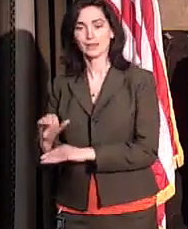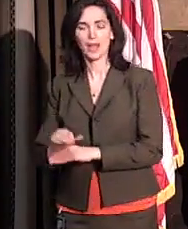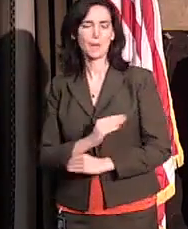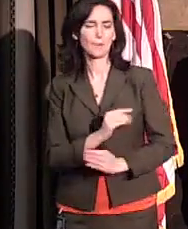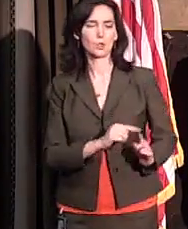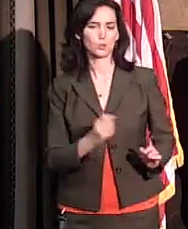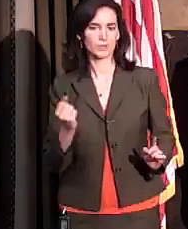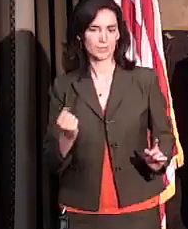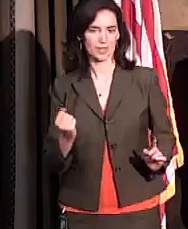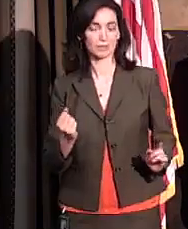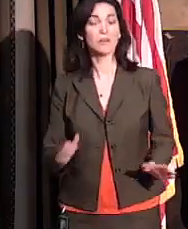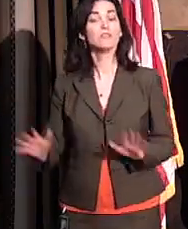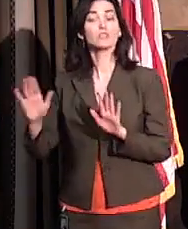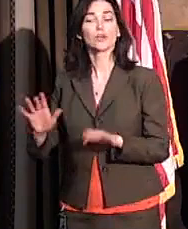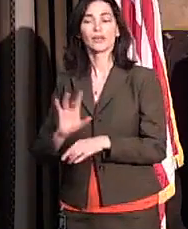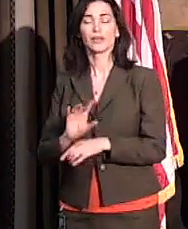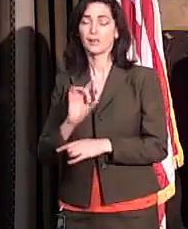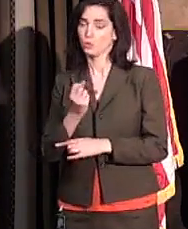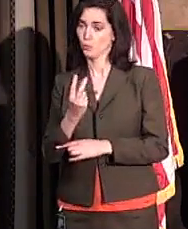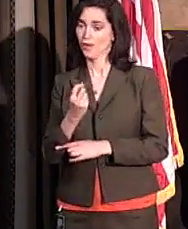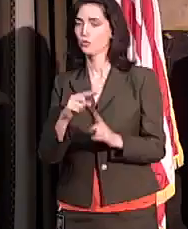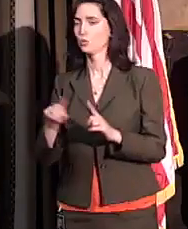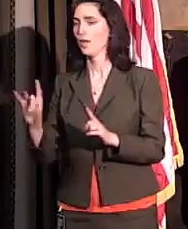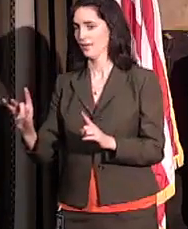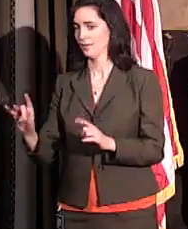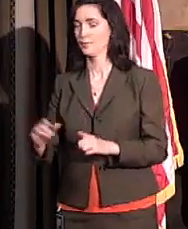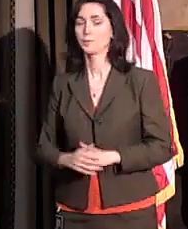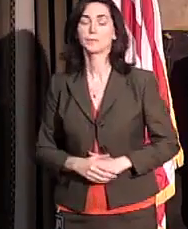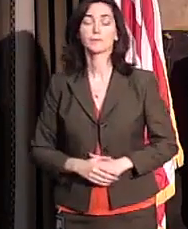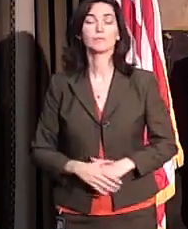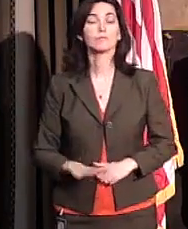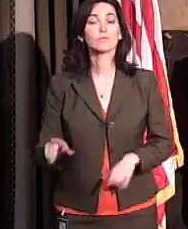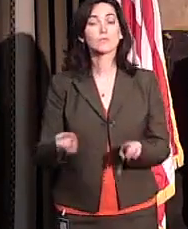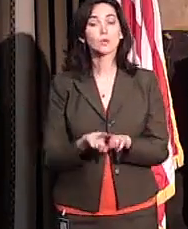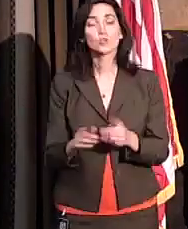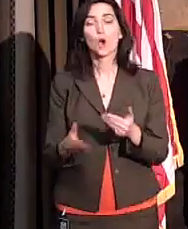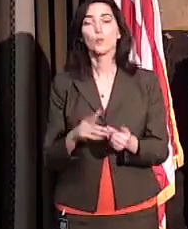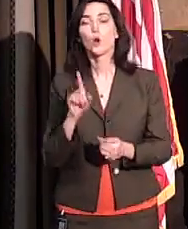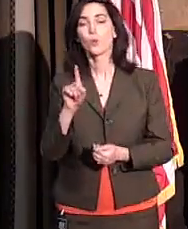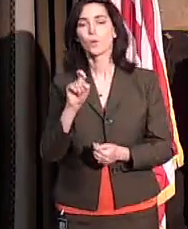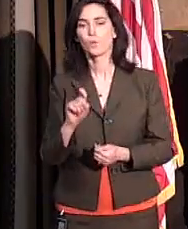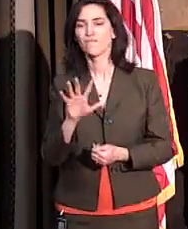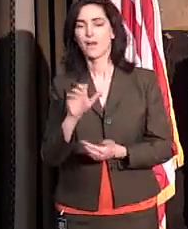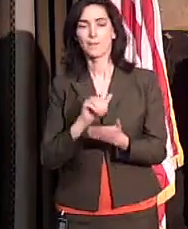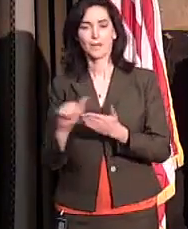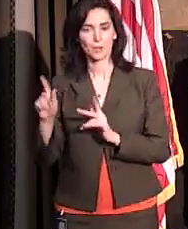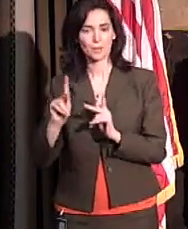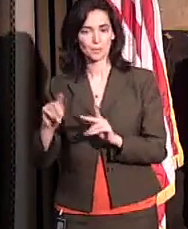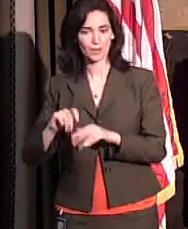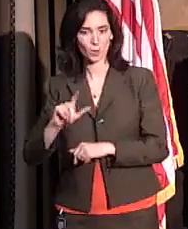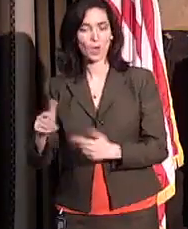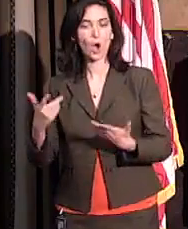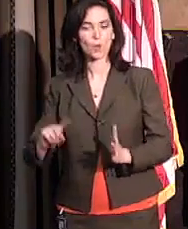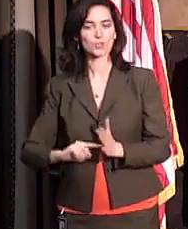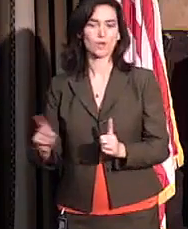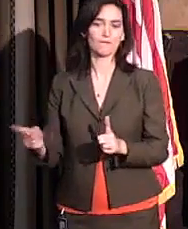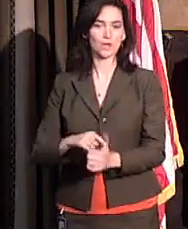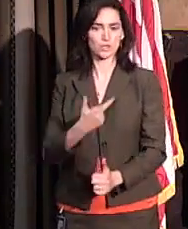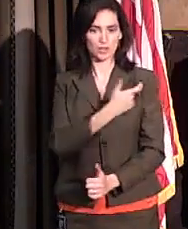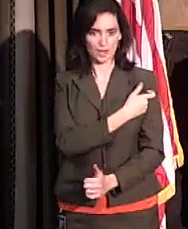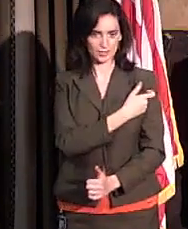to 8 on Sundays. Quick update, nearly 1.5 million Louisianans have initiated their vaccines. Over